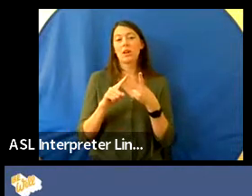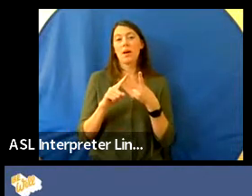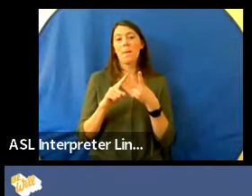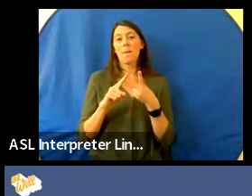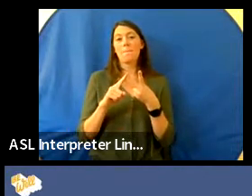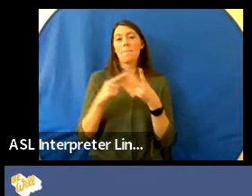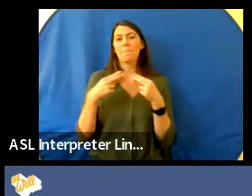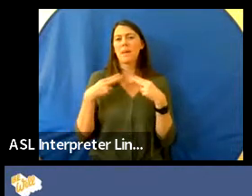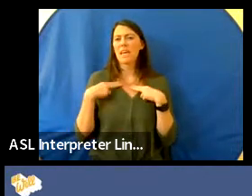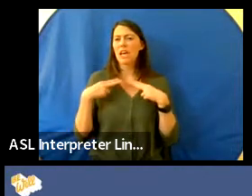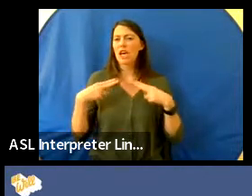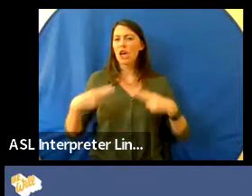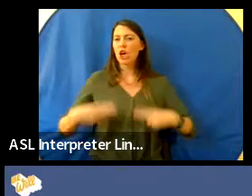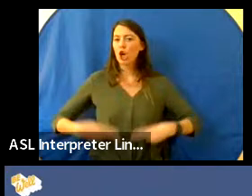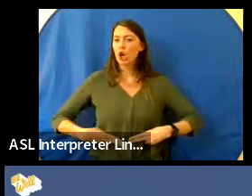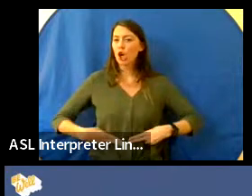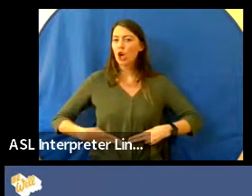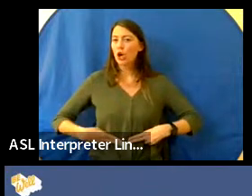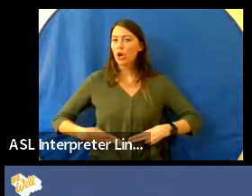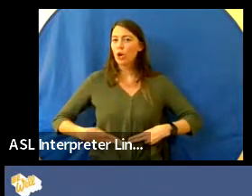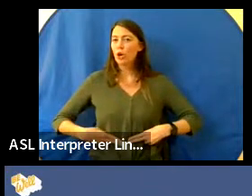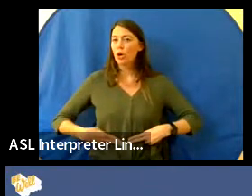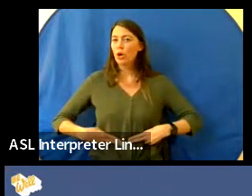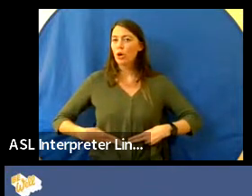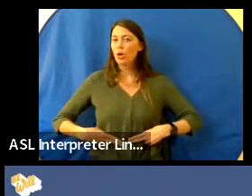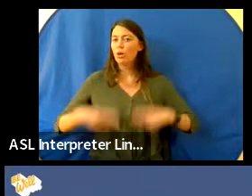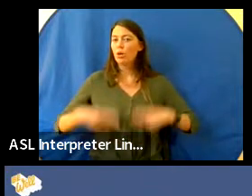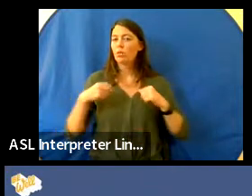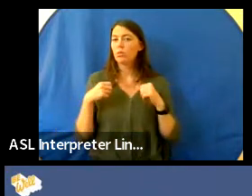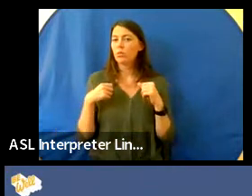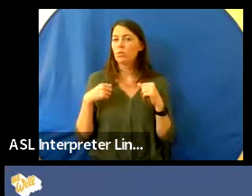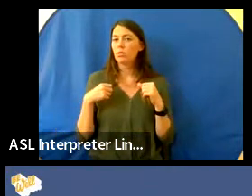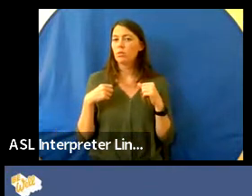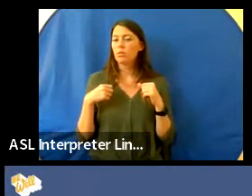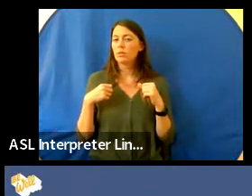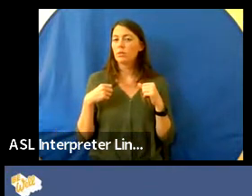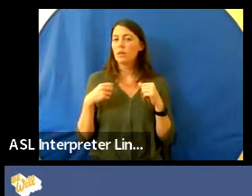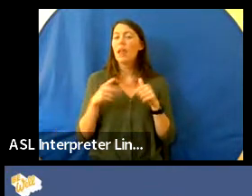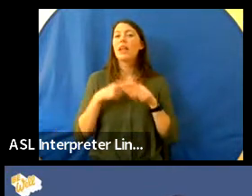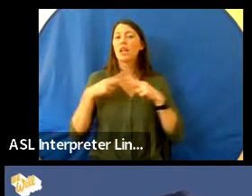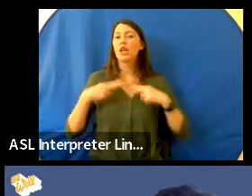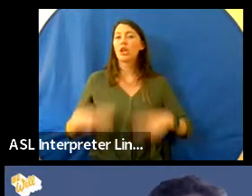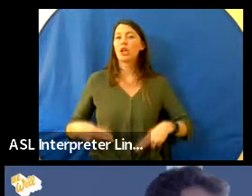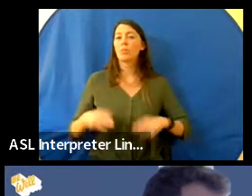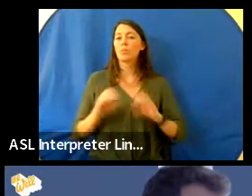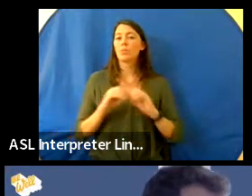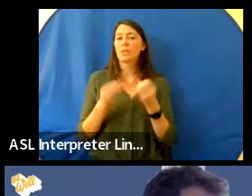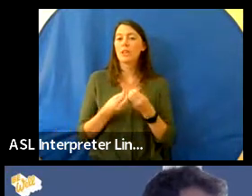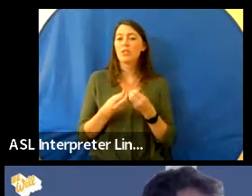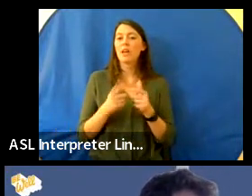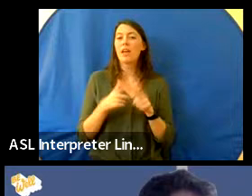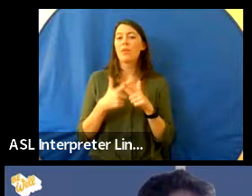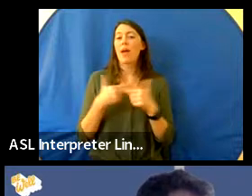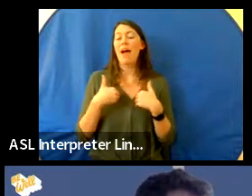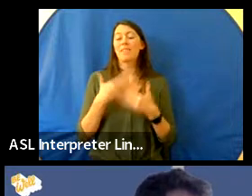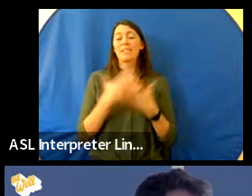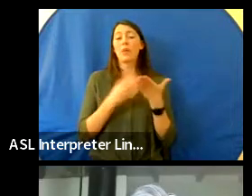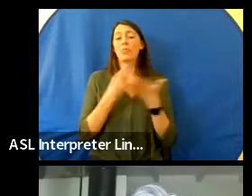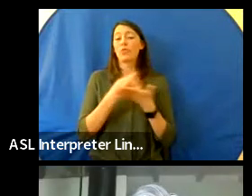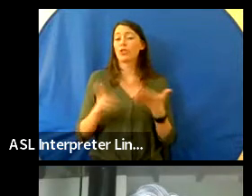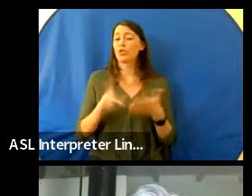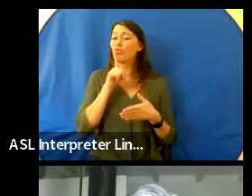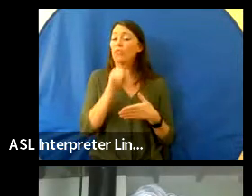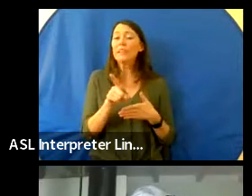are resources that have been really valuable, like rent relief, paid sick leave, opportunities for people